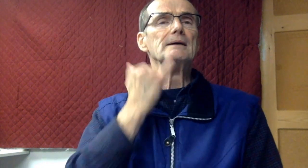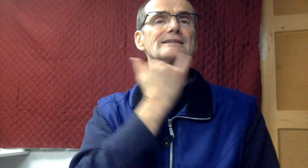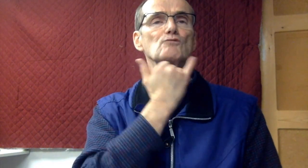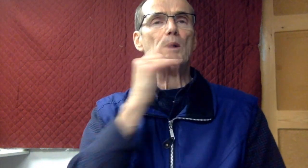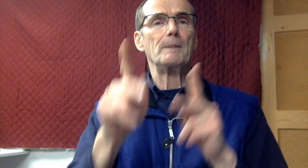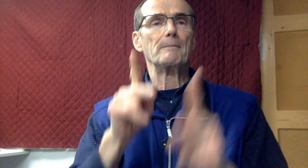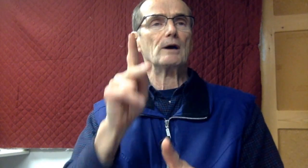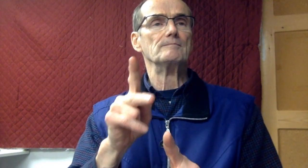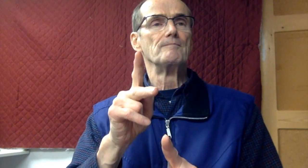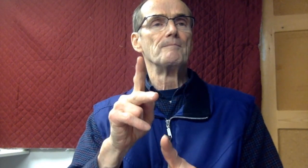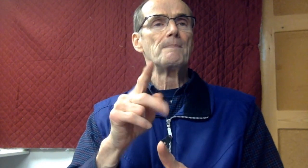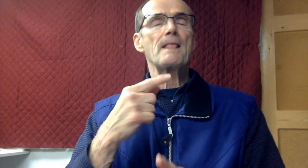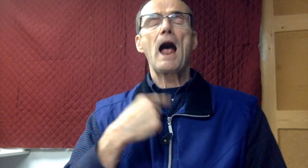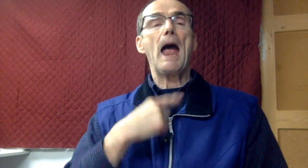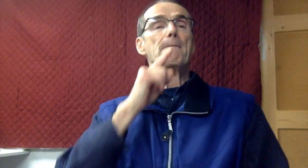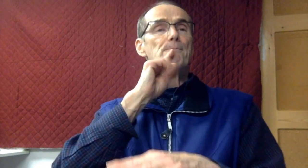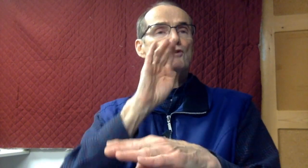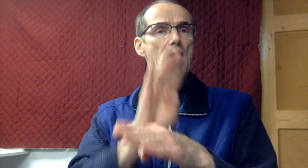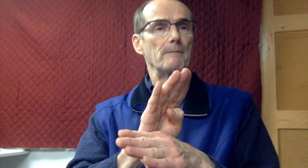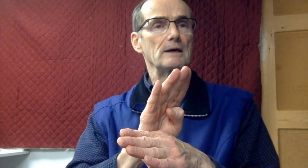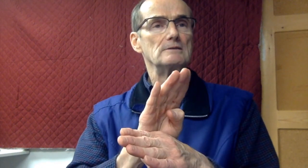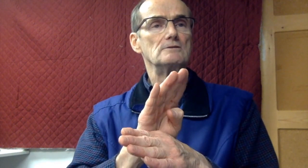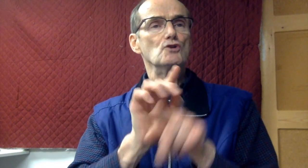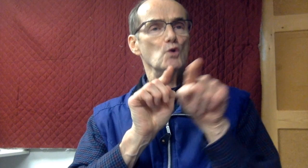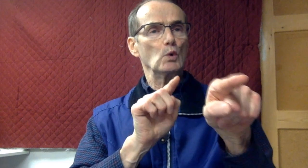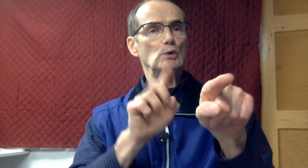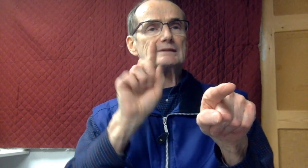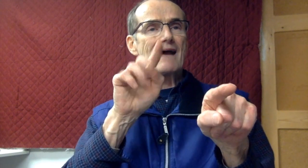I will give you rest from all your enemies.